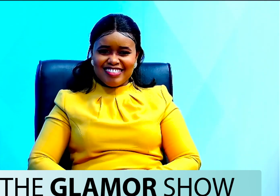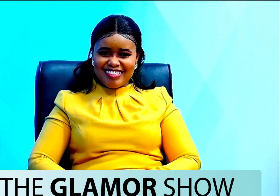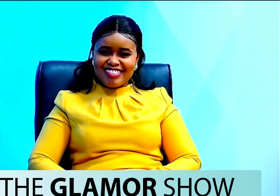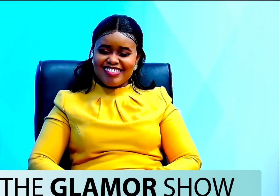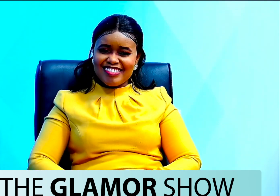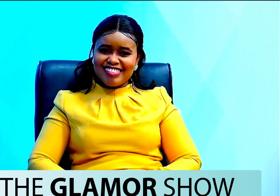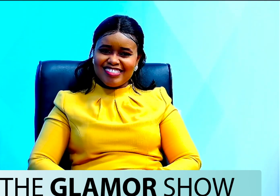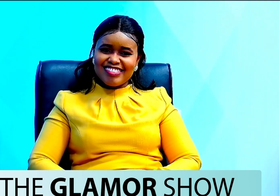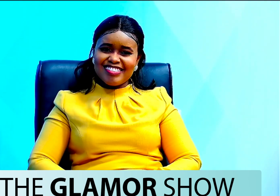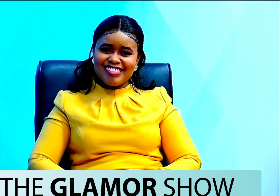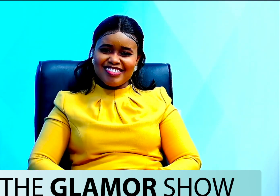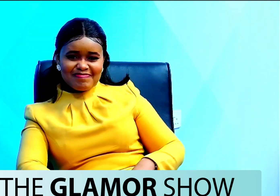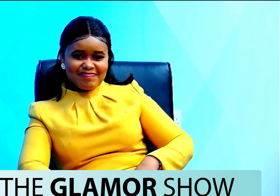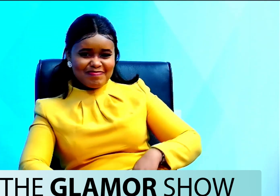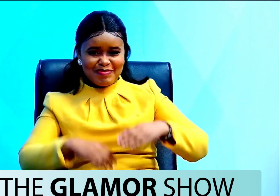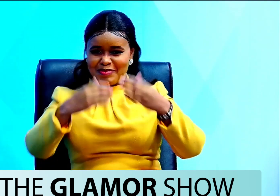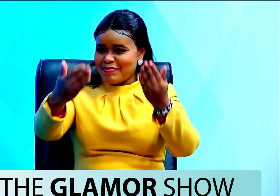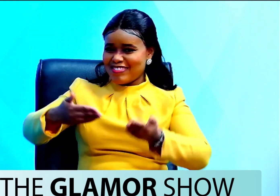hair industry.